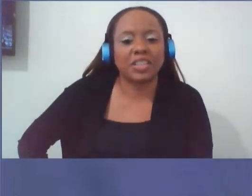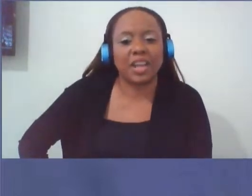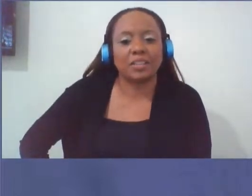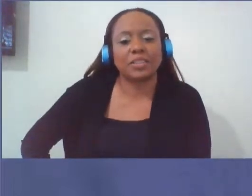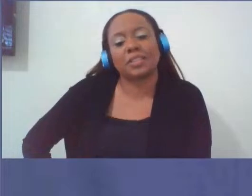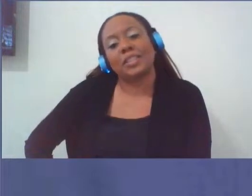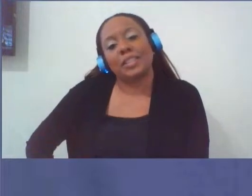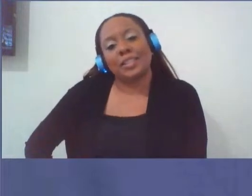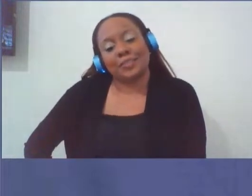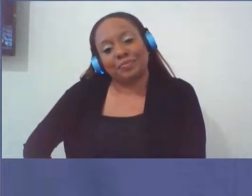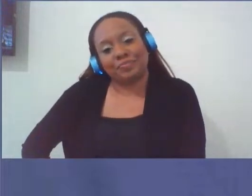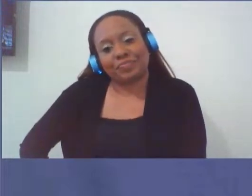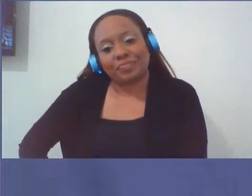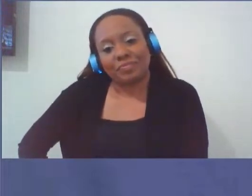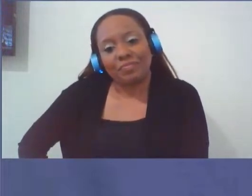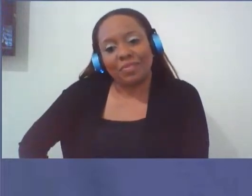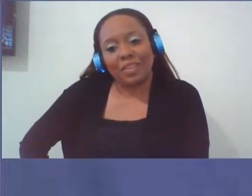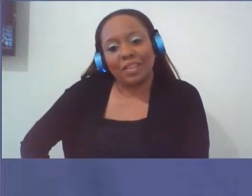out of coconut shells.